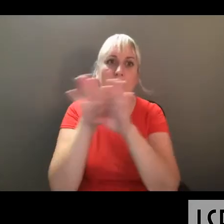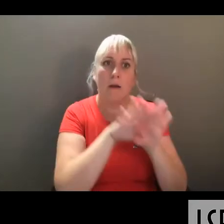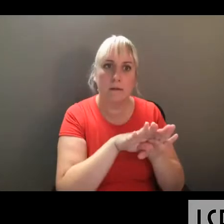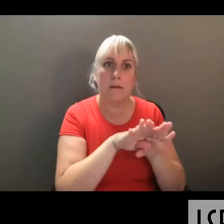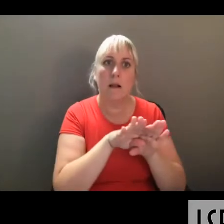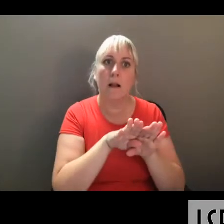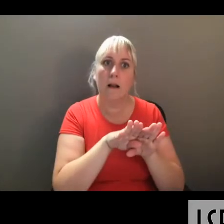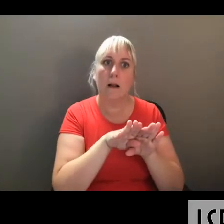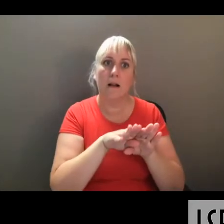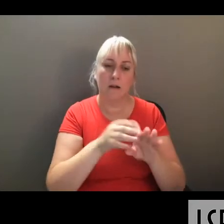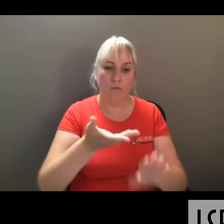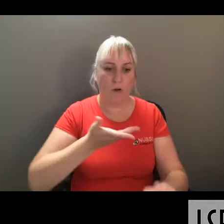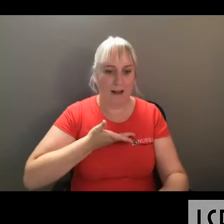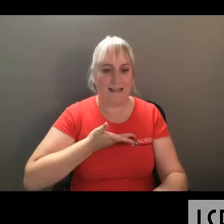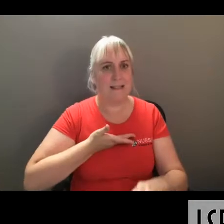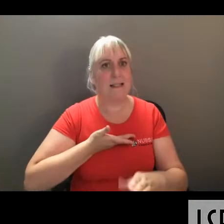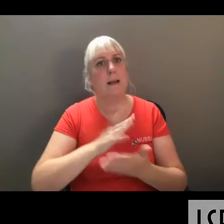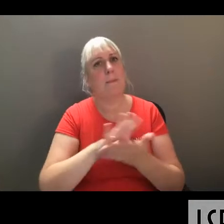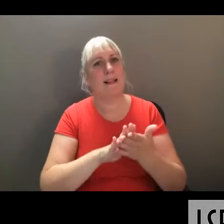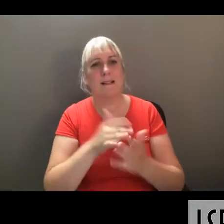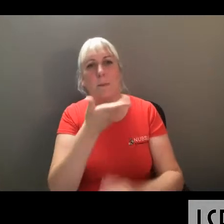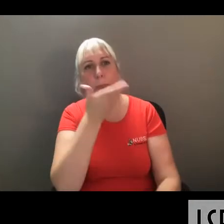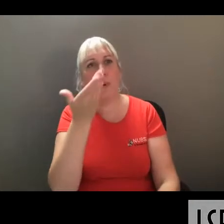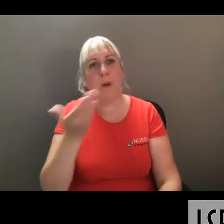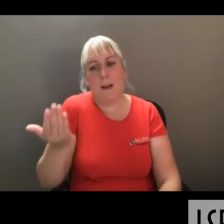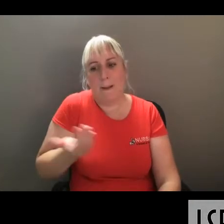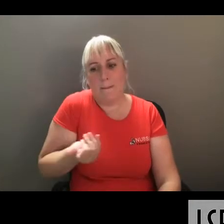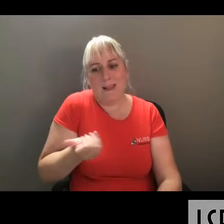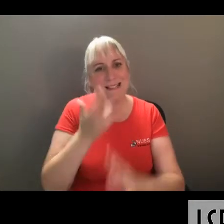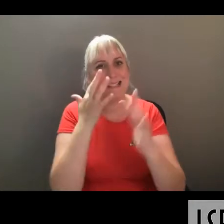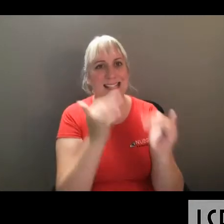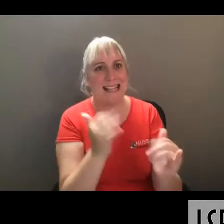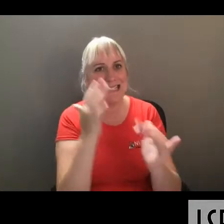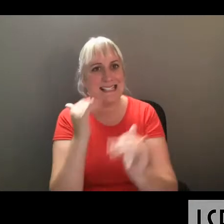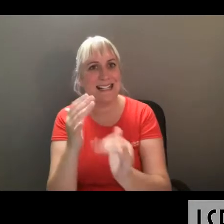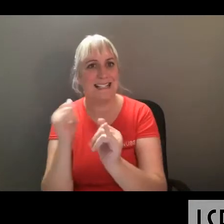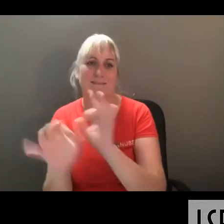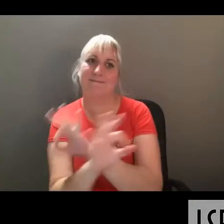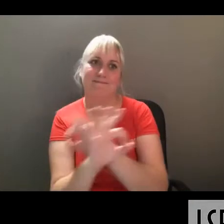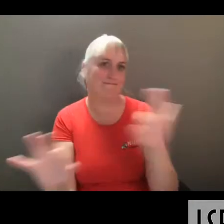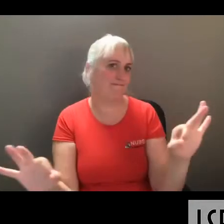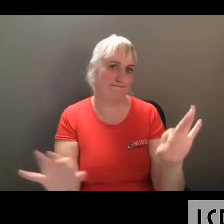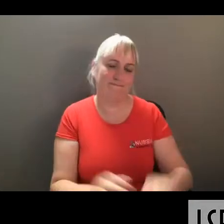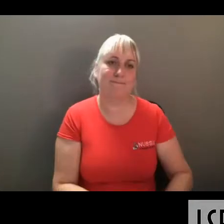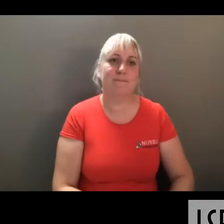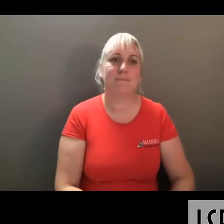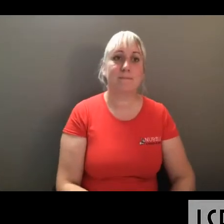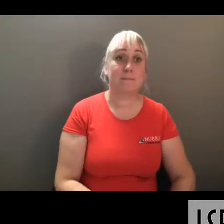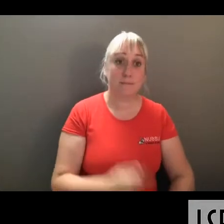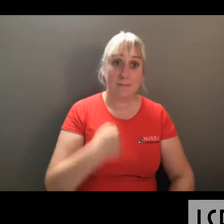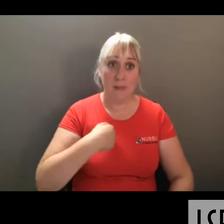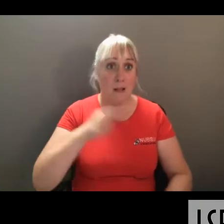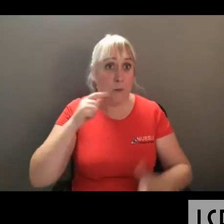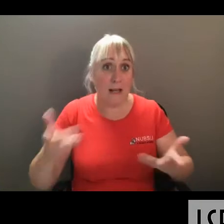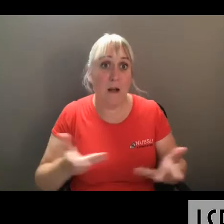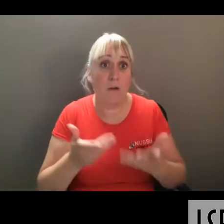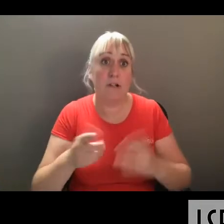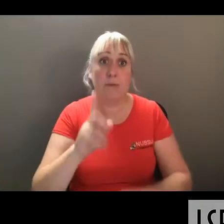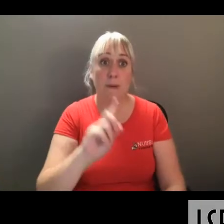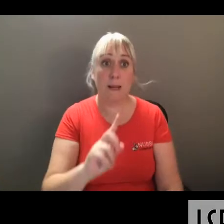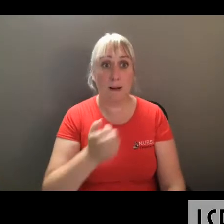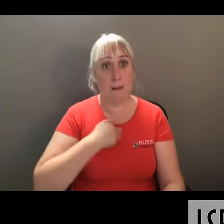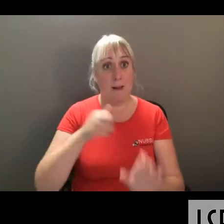going to encourage everybody in Norfolk and Suffolk and East Anglia to take part in the